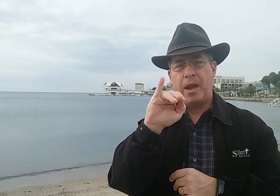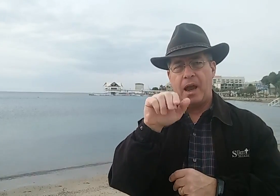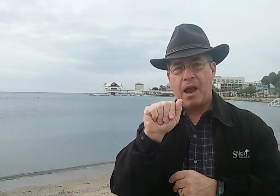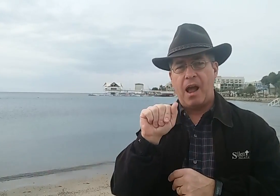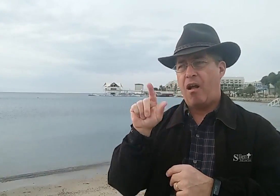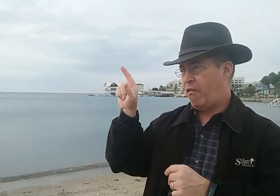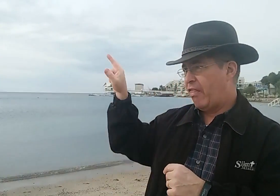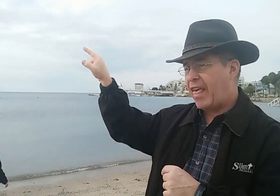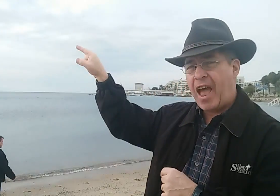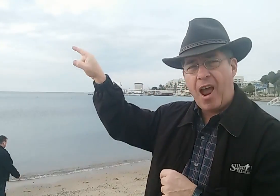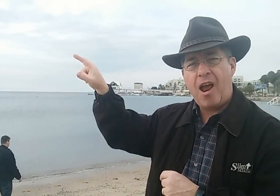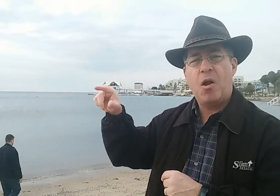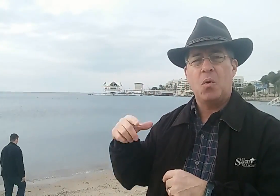Syria, Armenia,